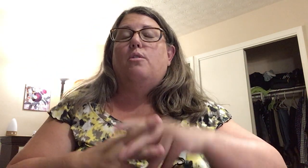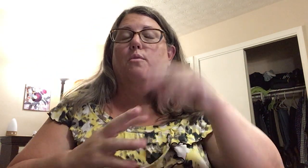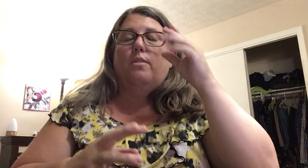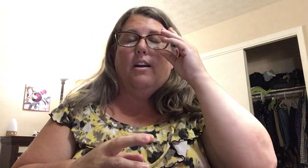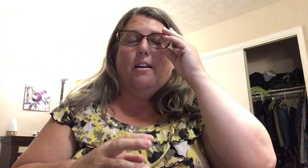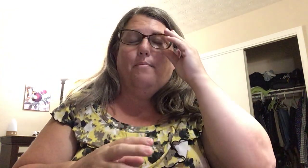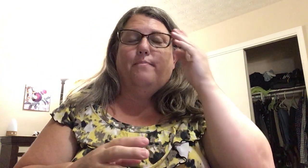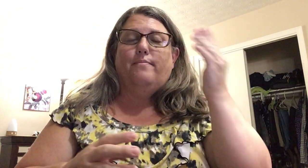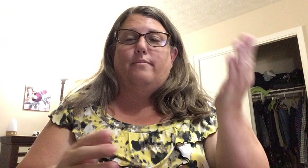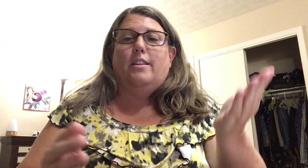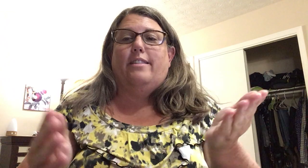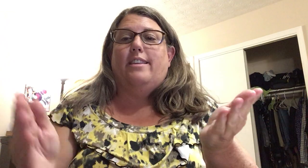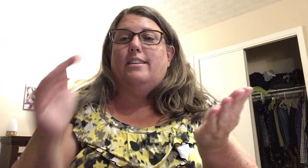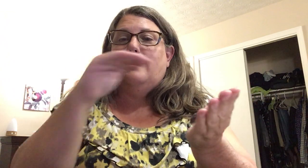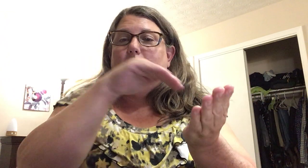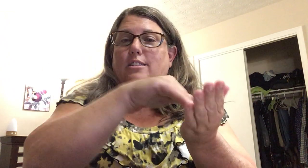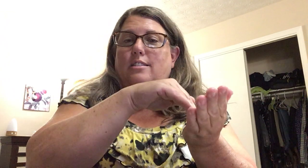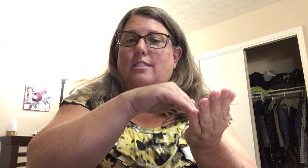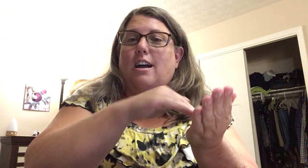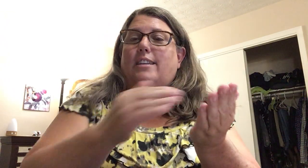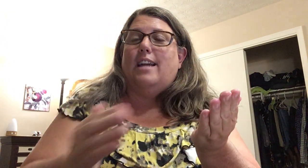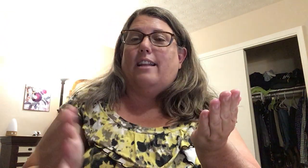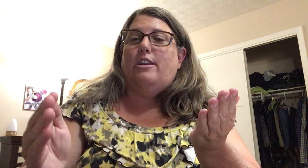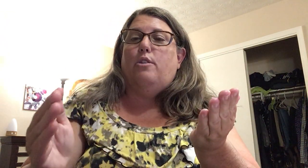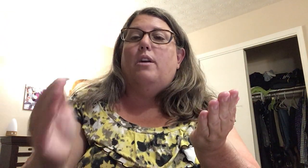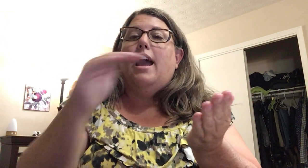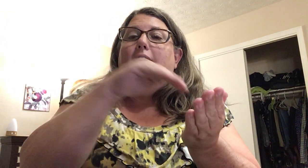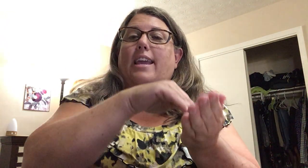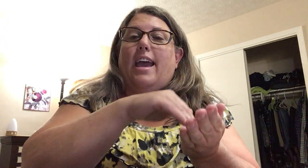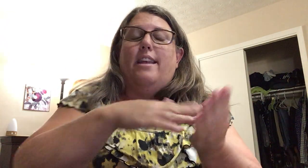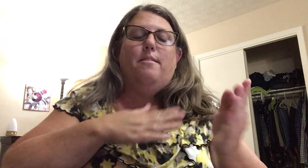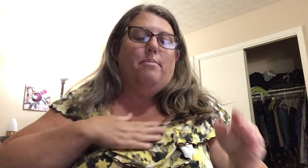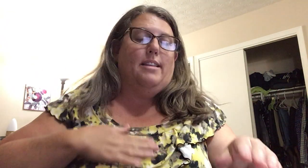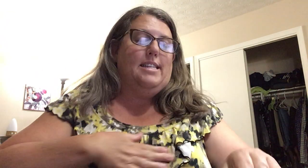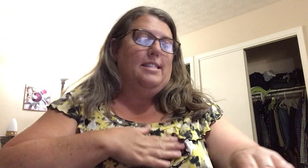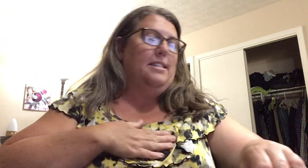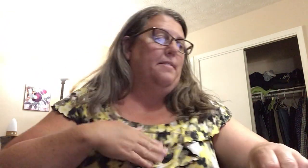So this is not exactly new. Again, please.